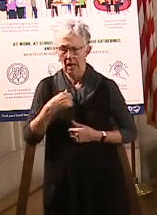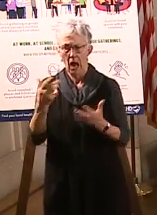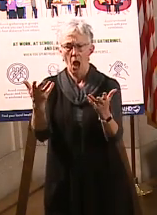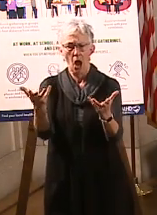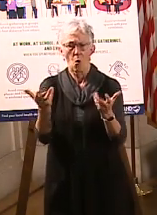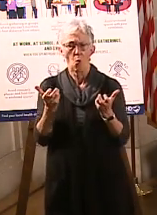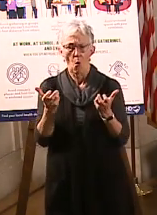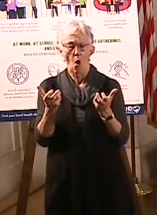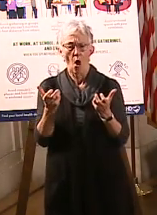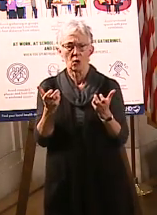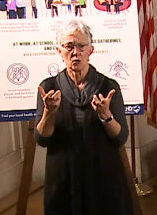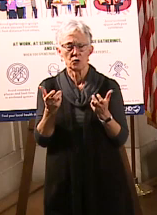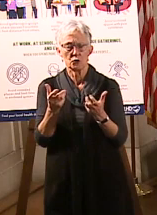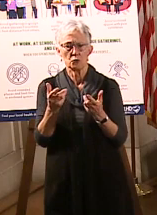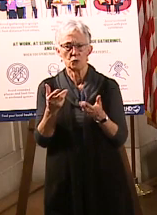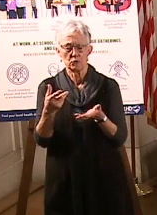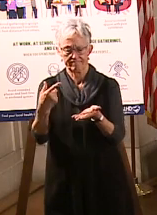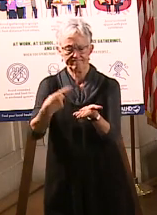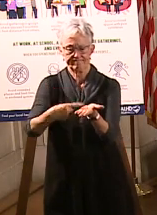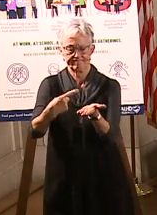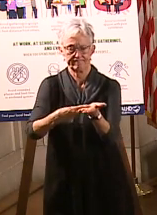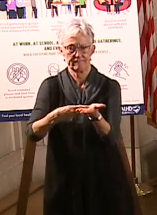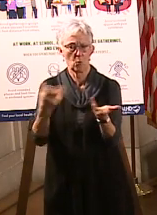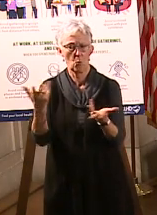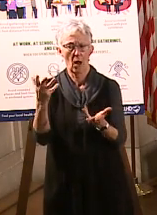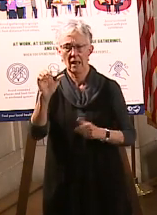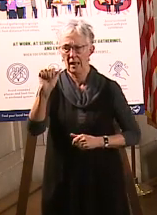that AOC sent out last night.